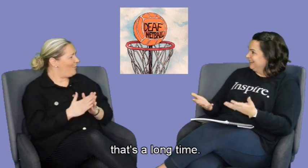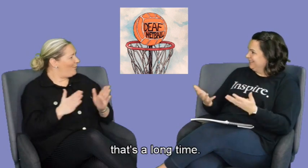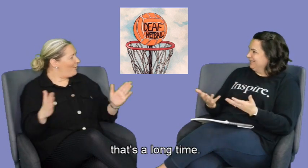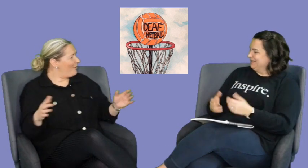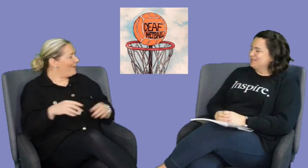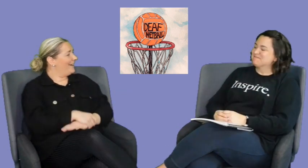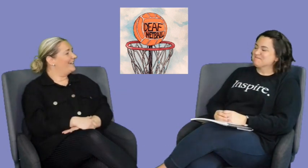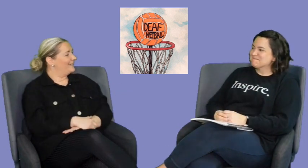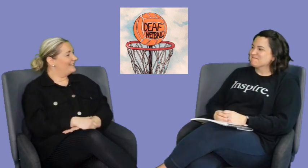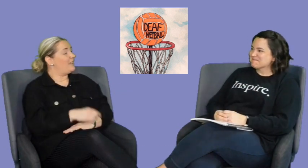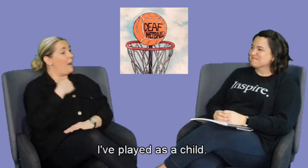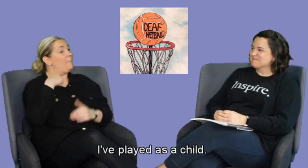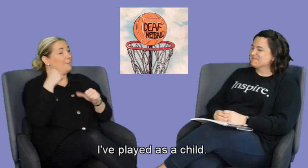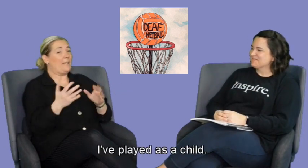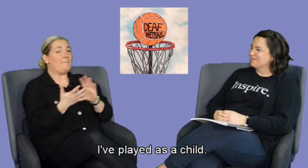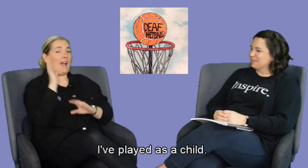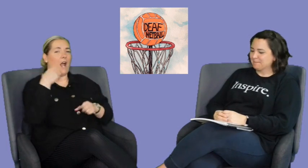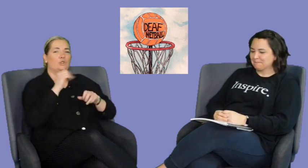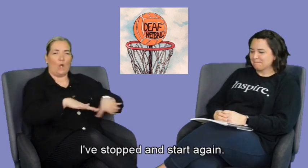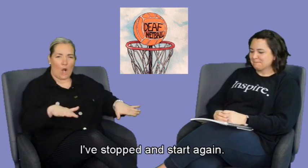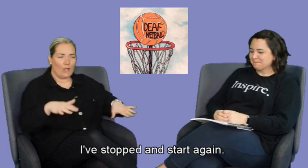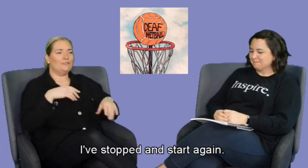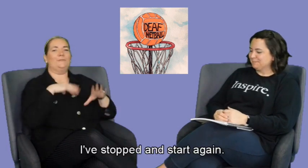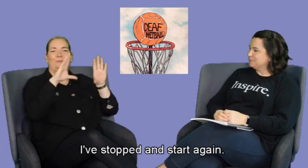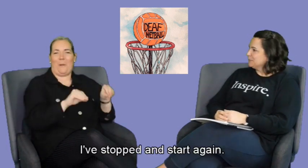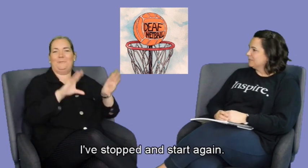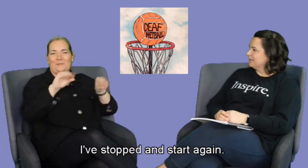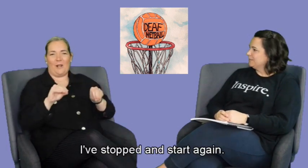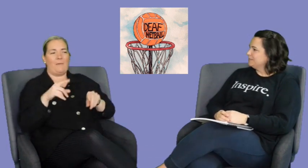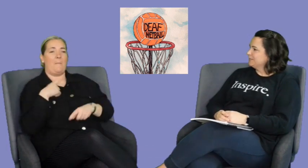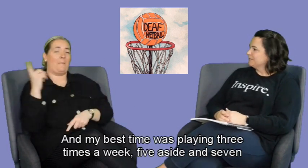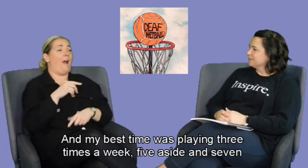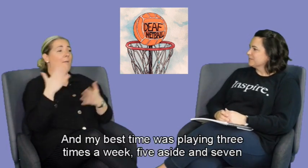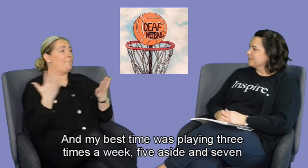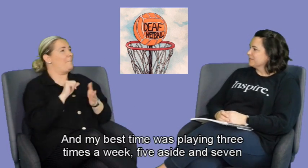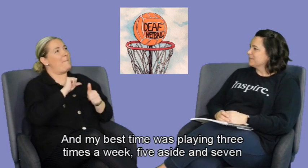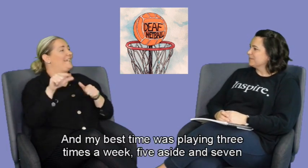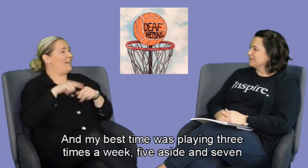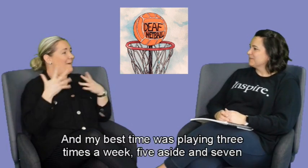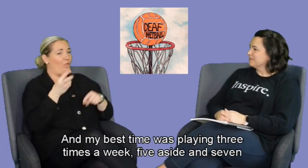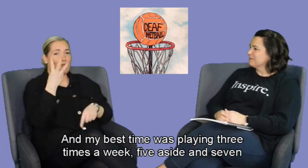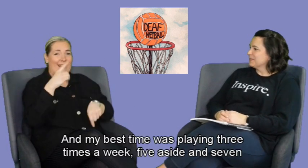long time. I've played as a child, I've stopped and I've started again, but my best time was playing